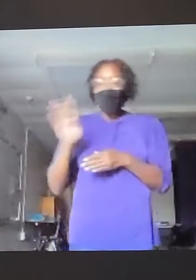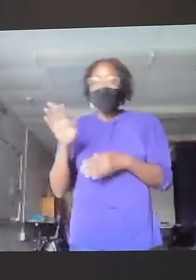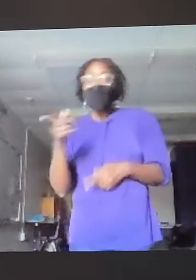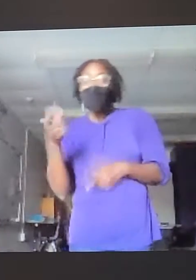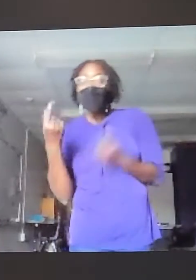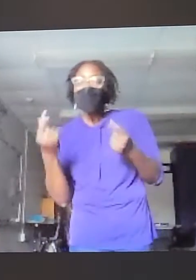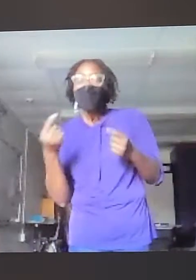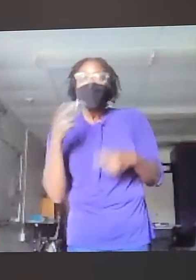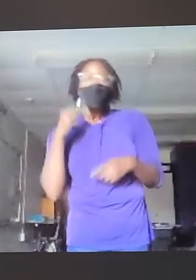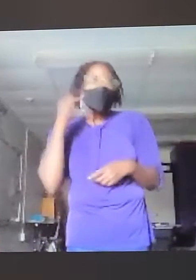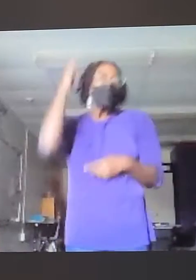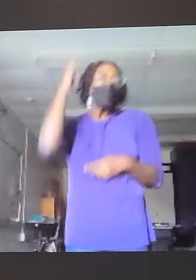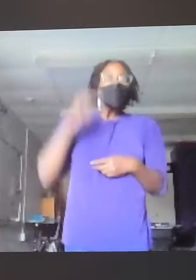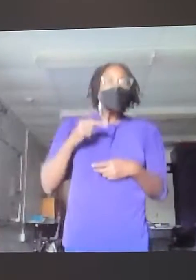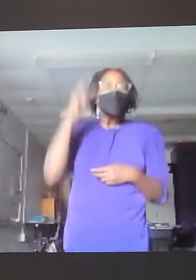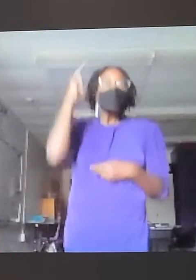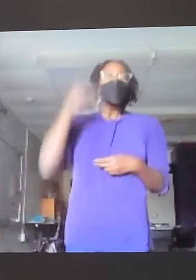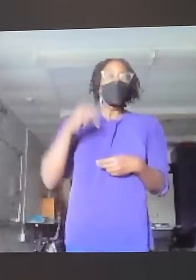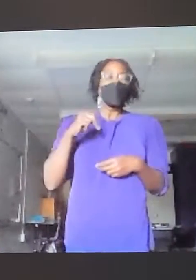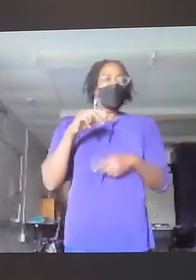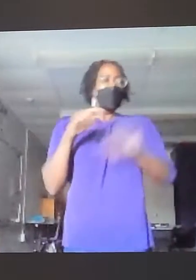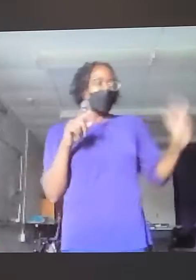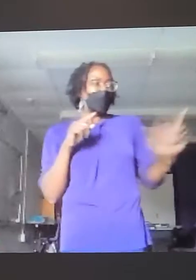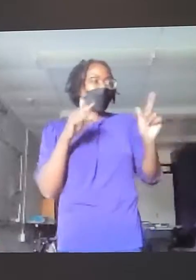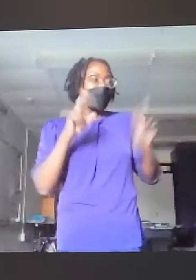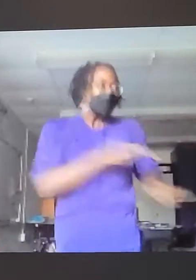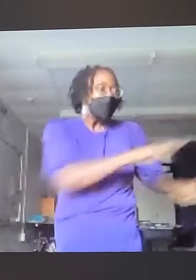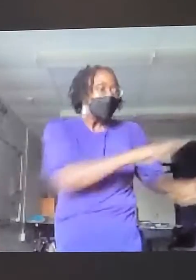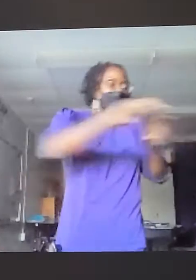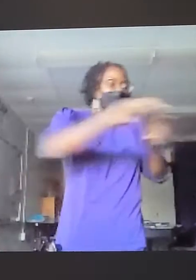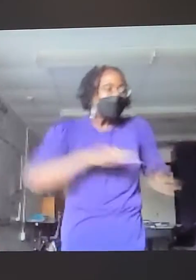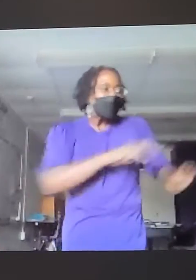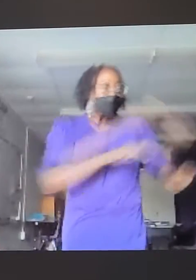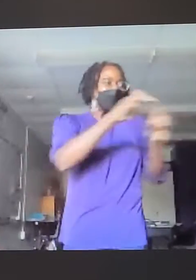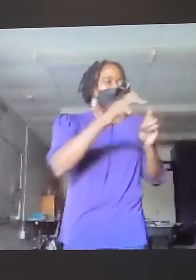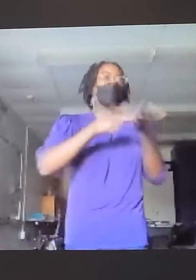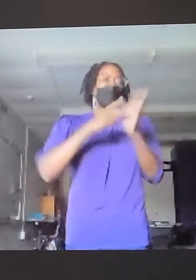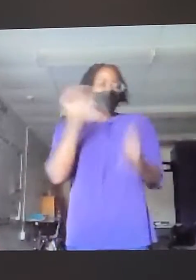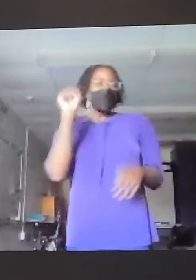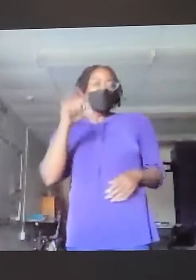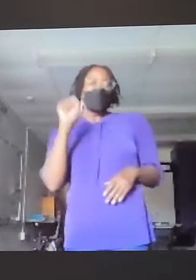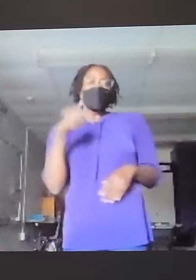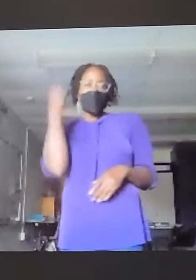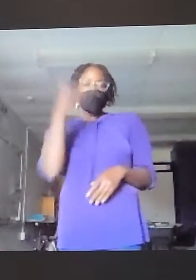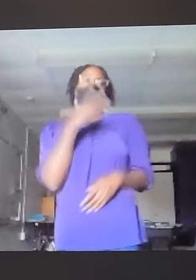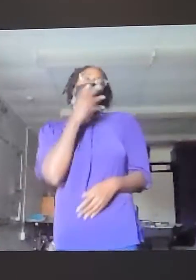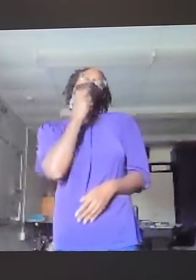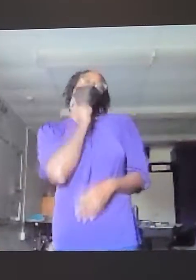and Lucy ran around and around in silly circle. That means I'm still adorable.